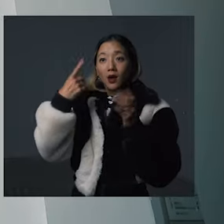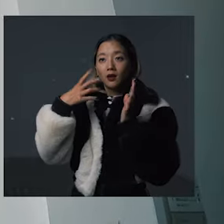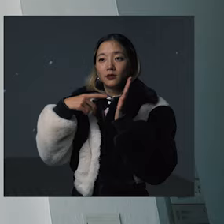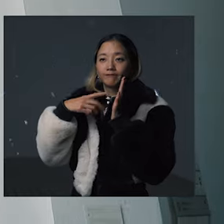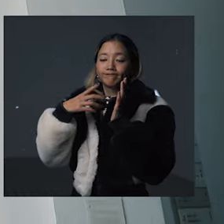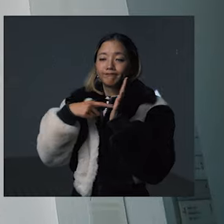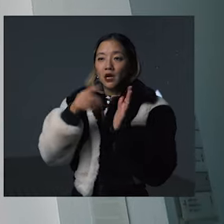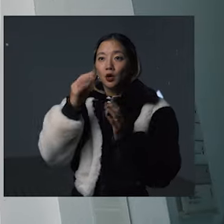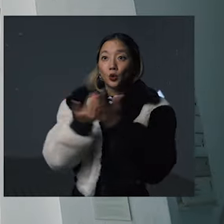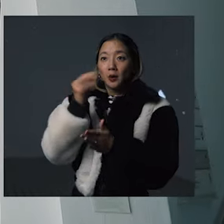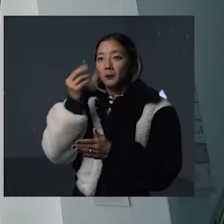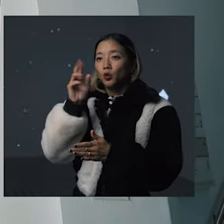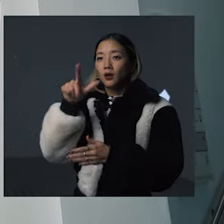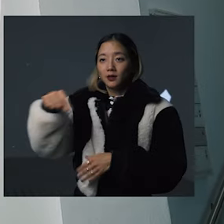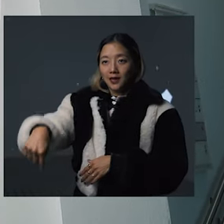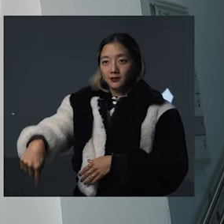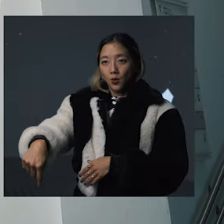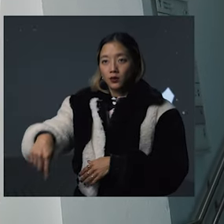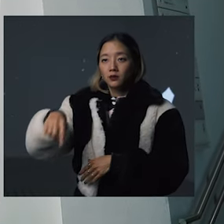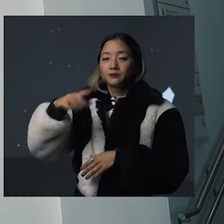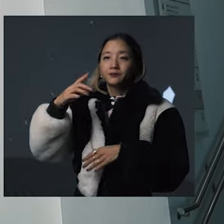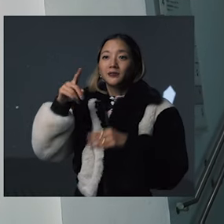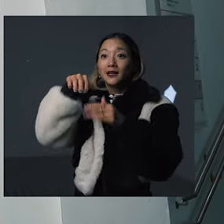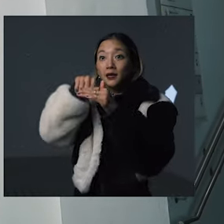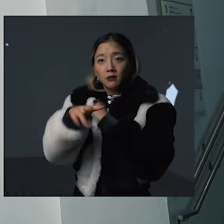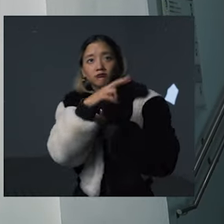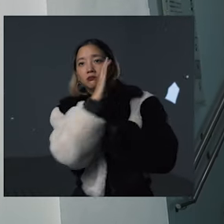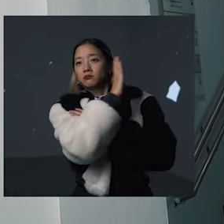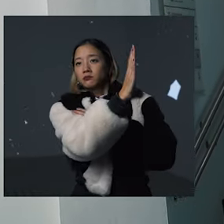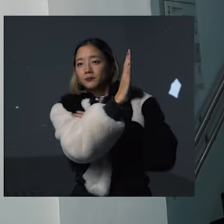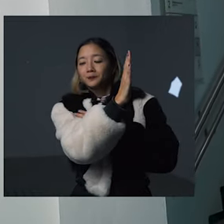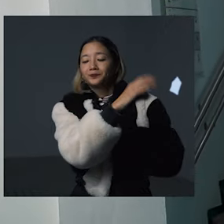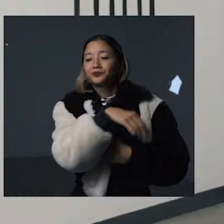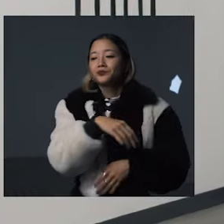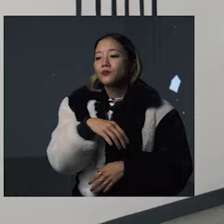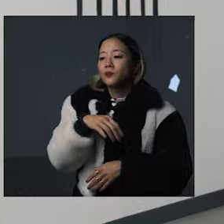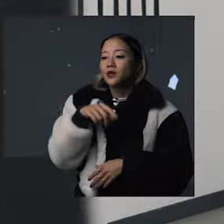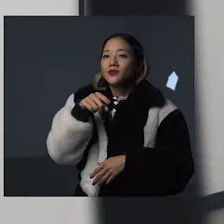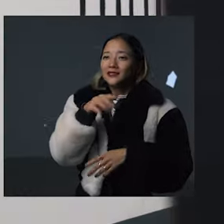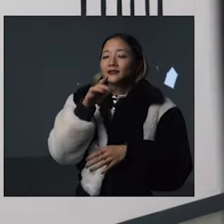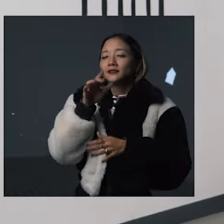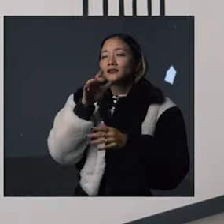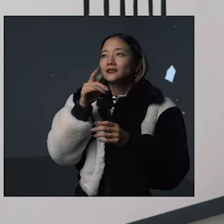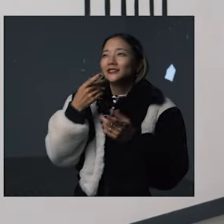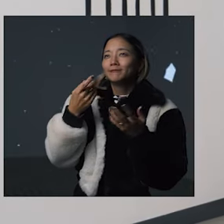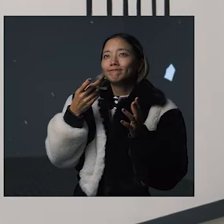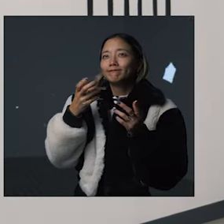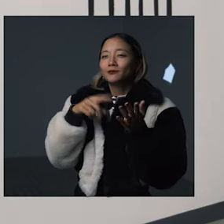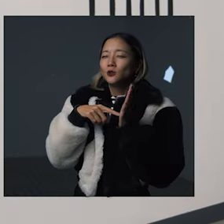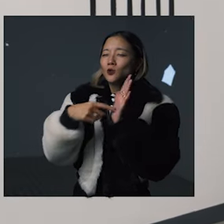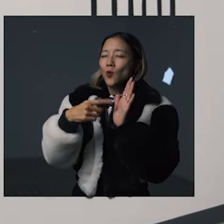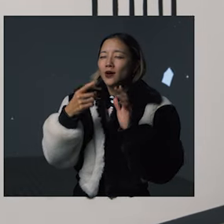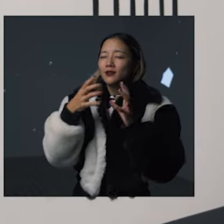So at La Casa Encendida there is a new mural that you'll see when you enter, and this mural speaks